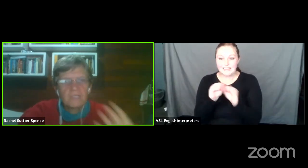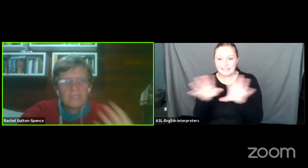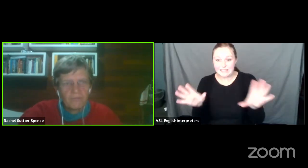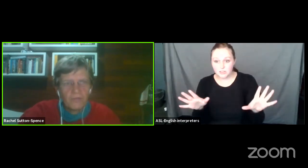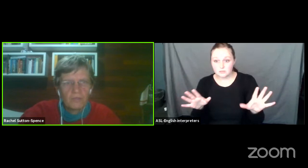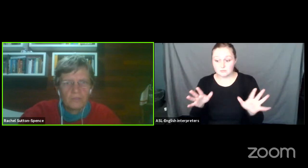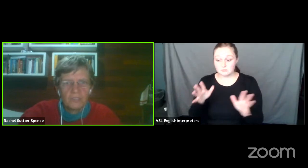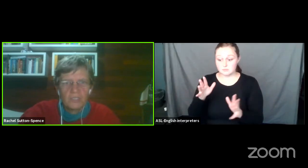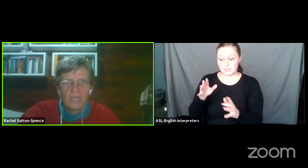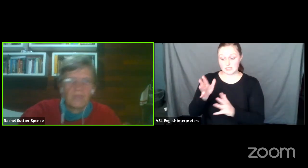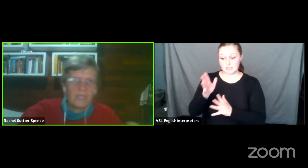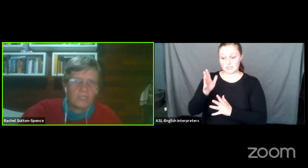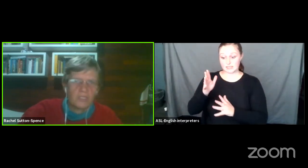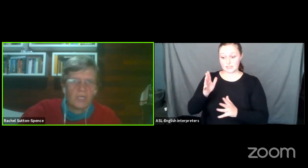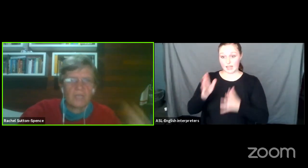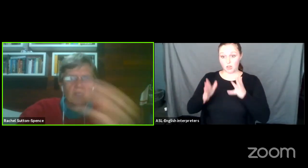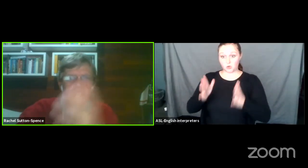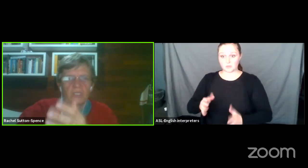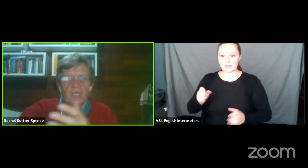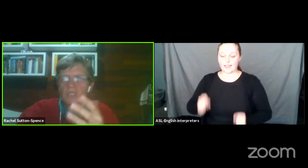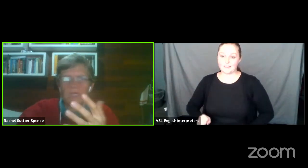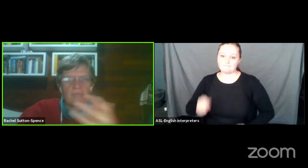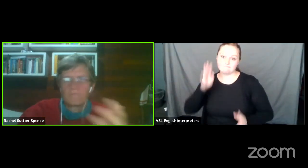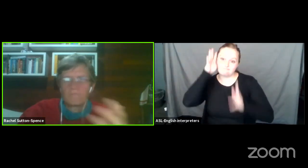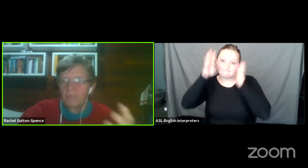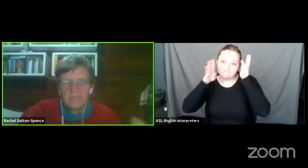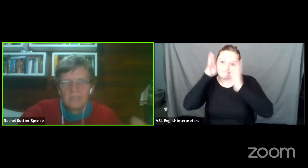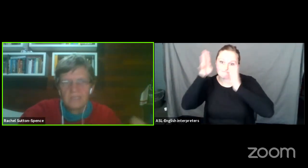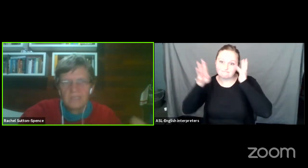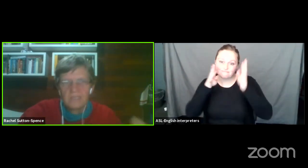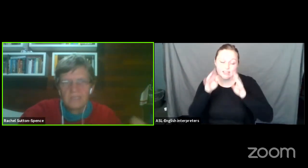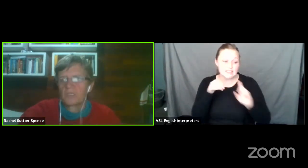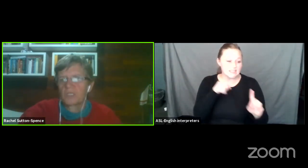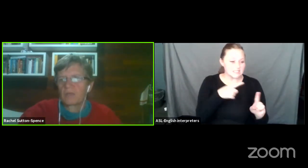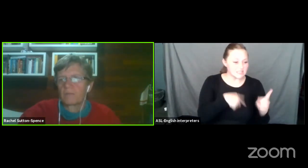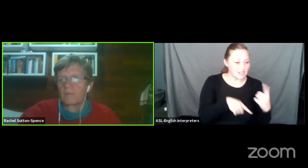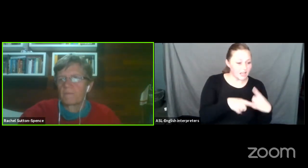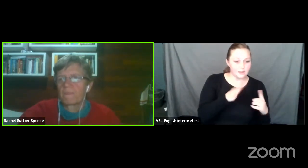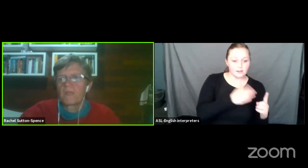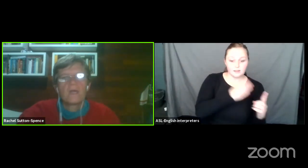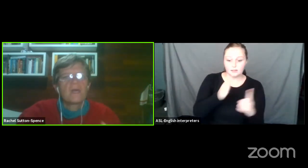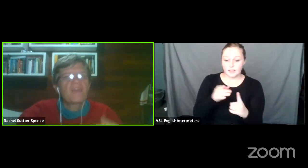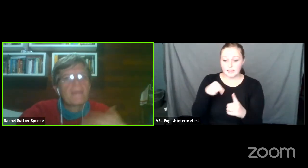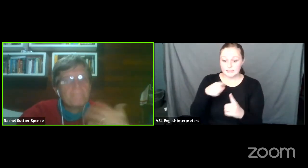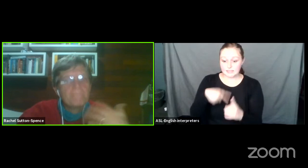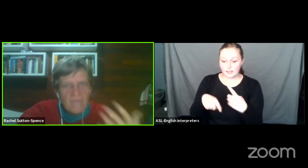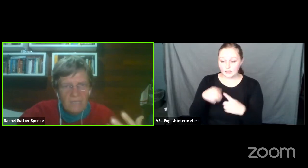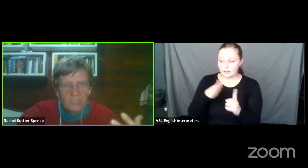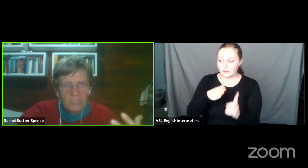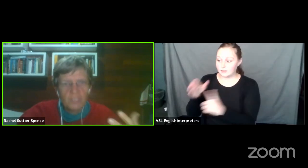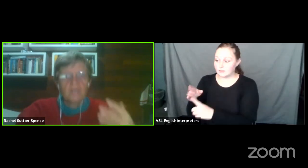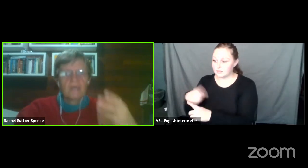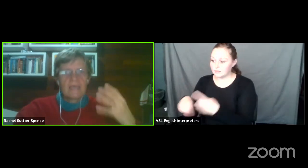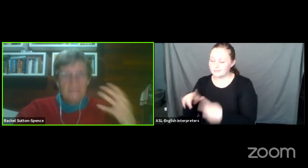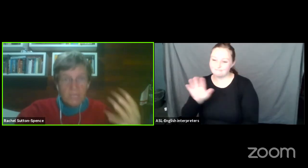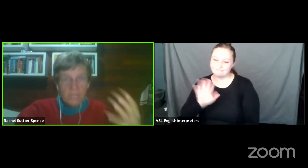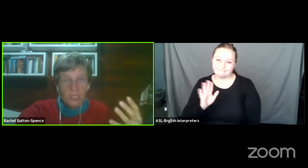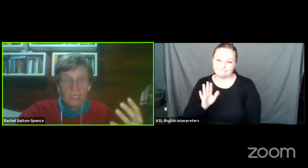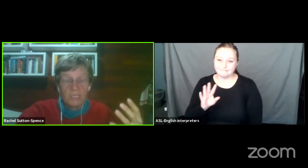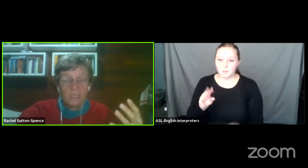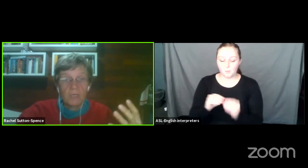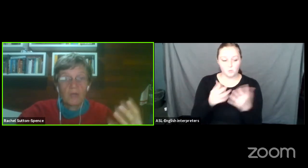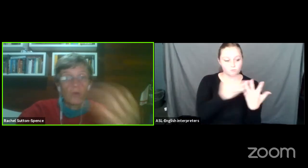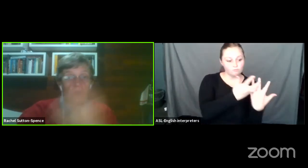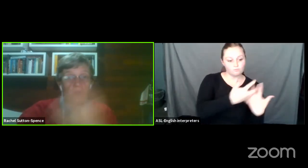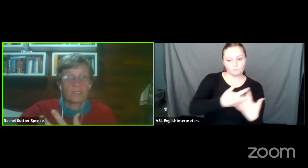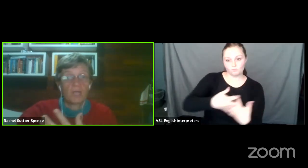very difficult to say that's a sign, that's the next sign. They blend into each other. They mix